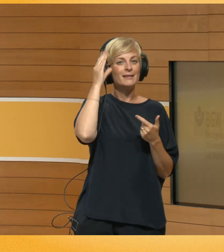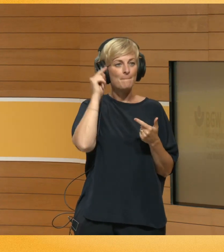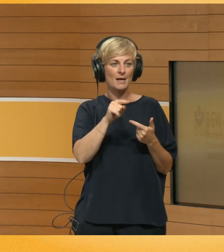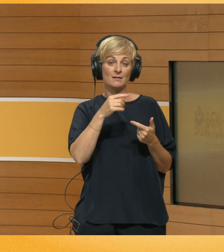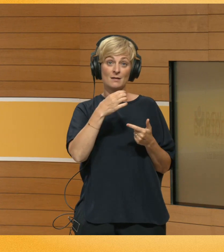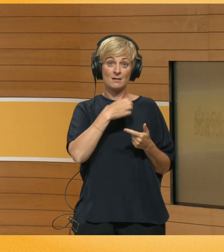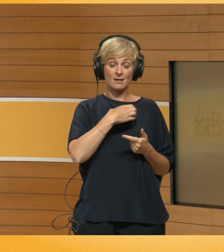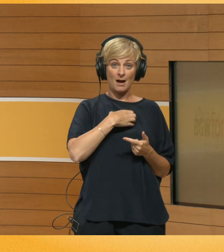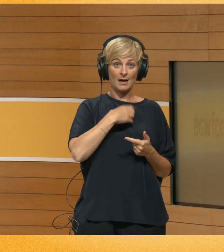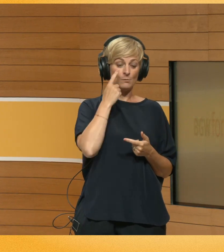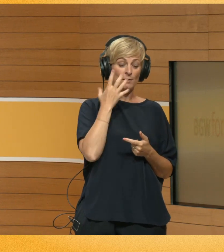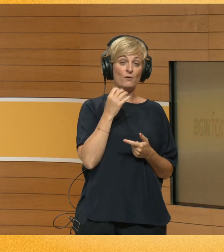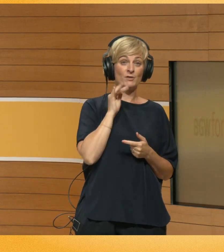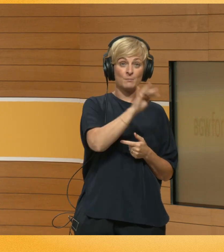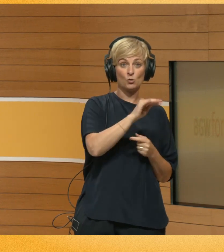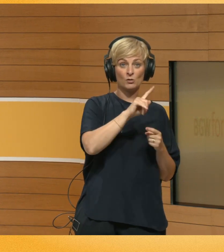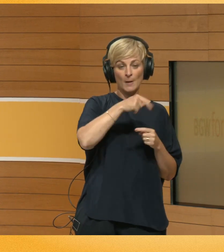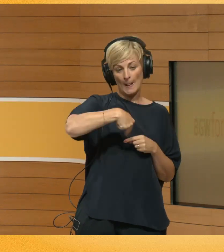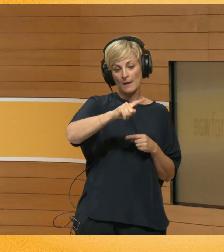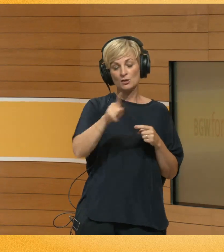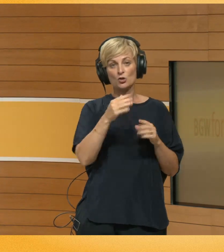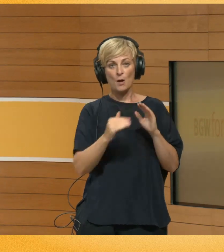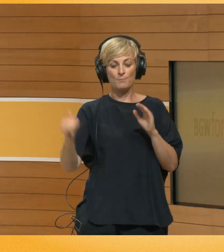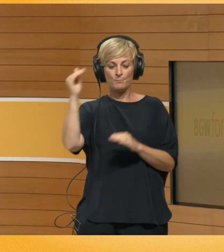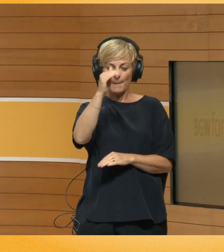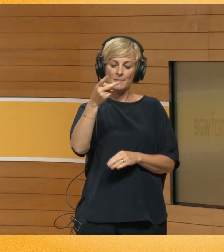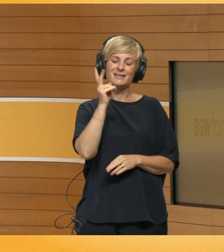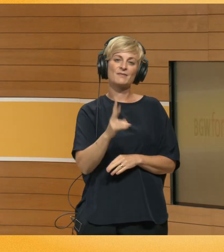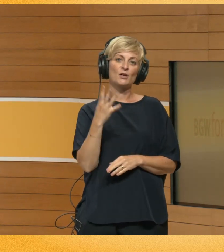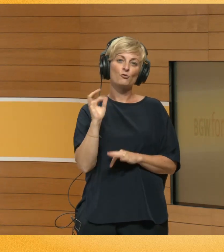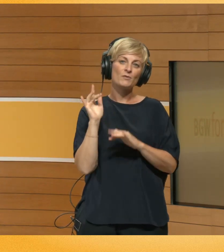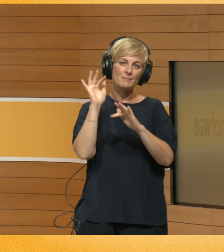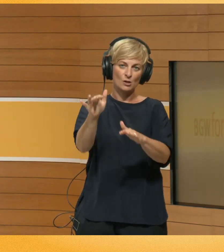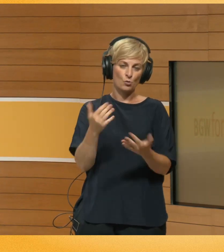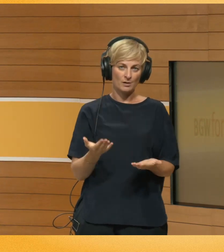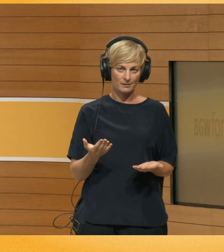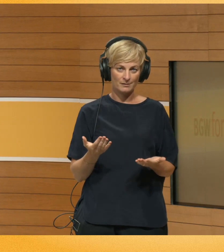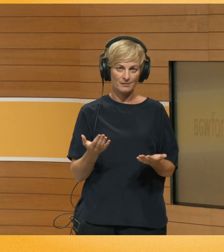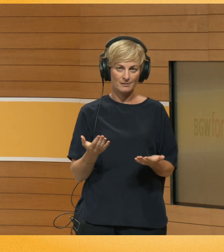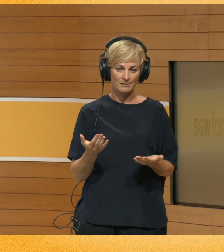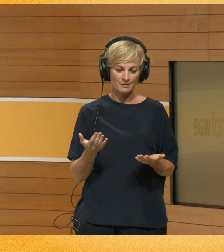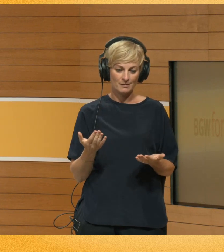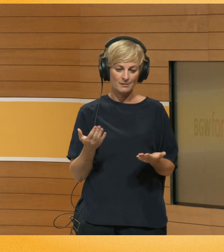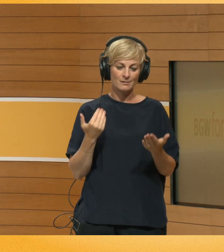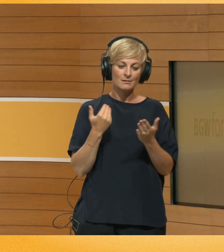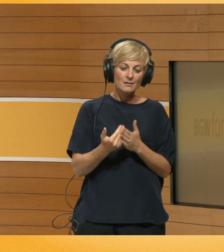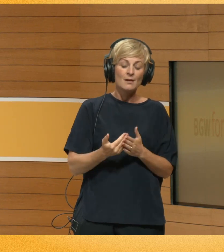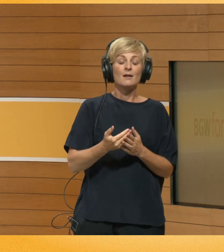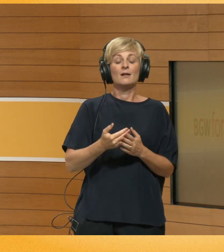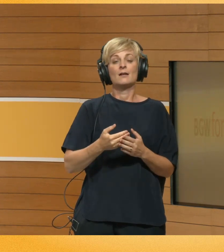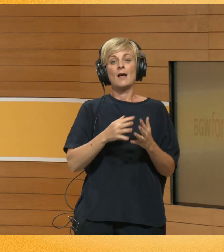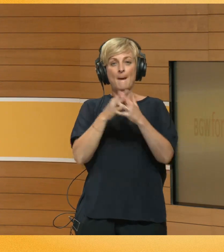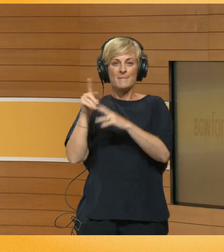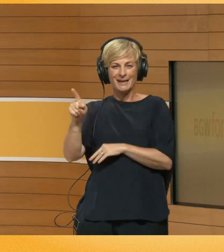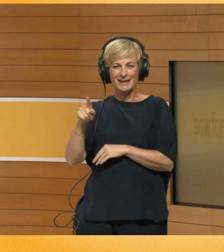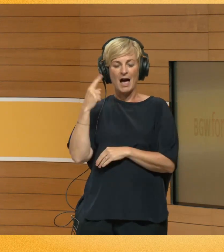for example, you know, it's nearly $1 trillion they're spending on dementia care at the moment. So these are huge problems that we need to be aware of,